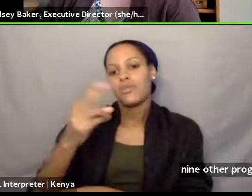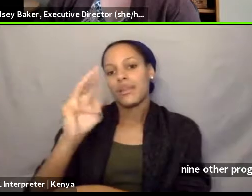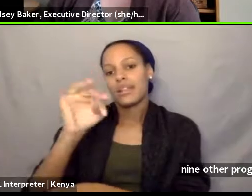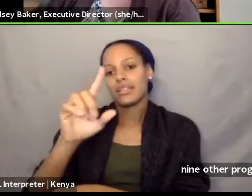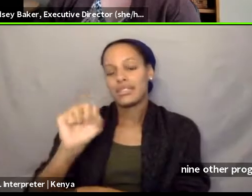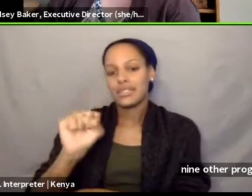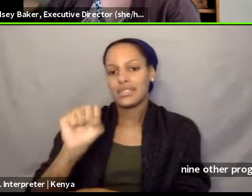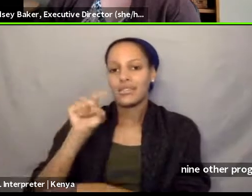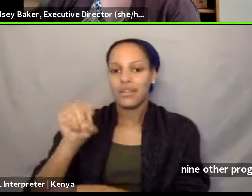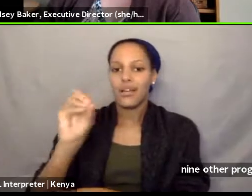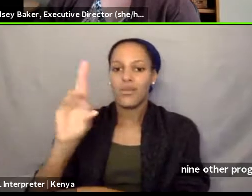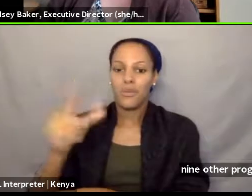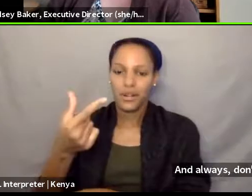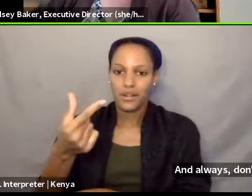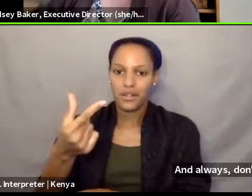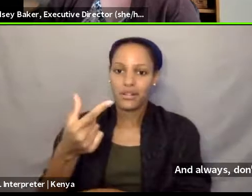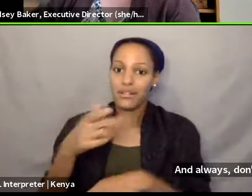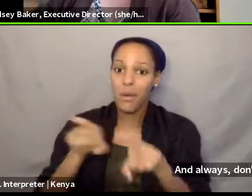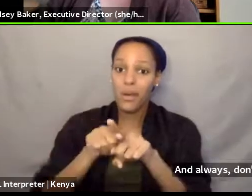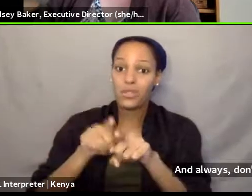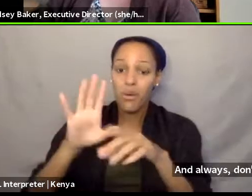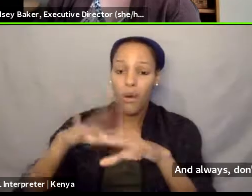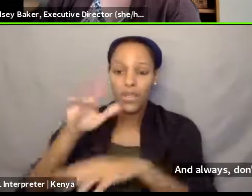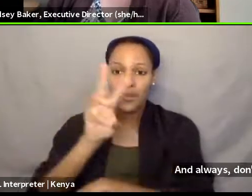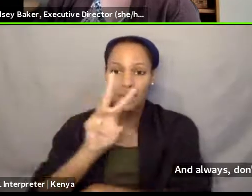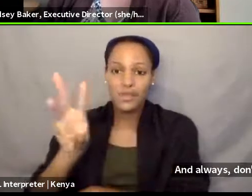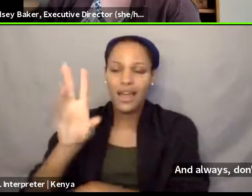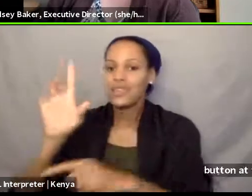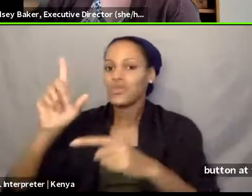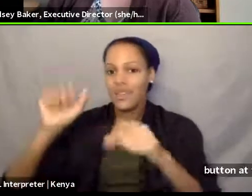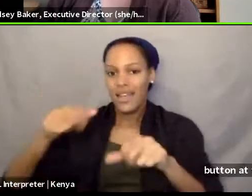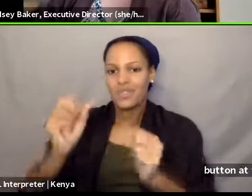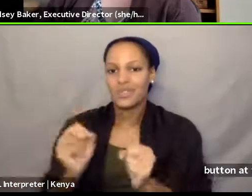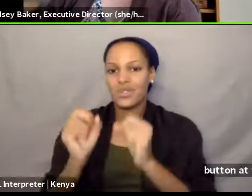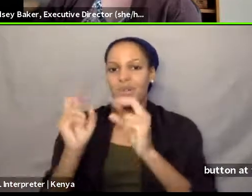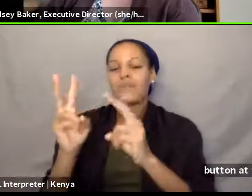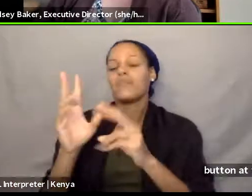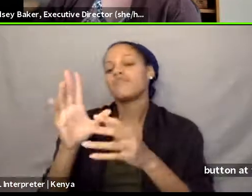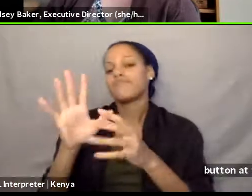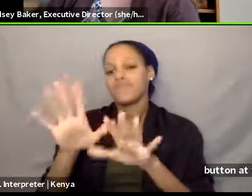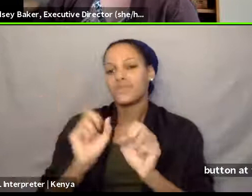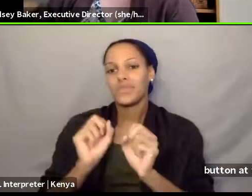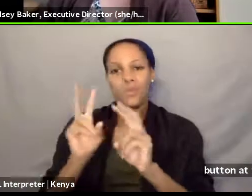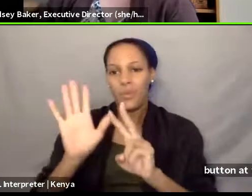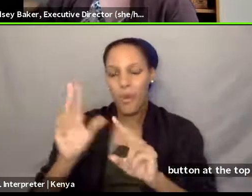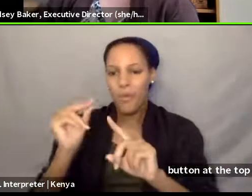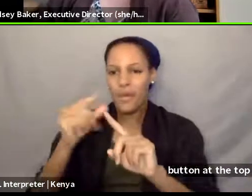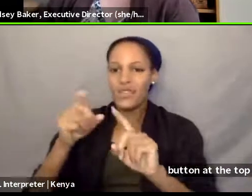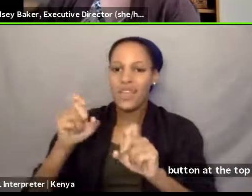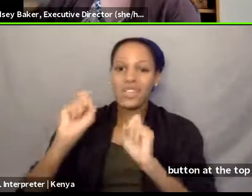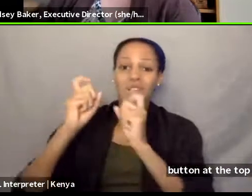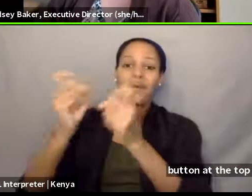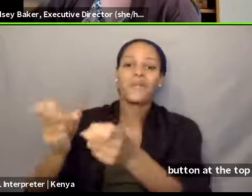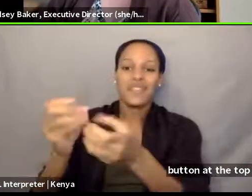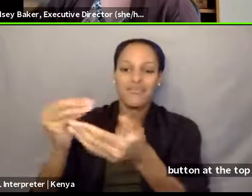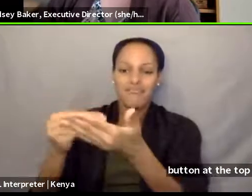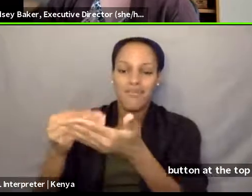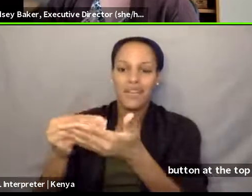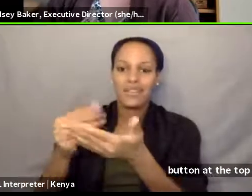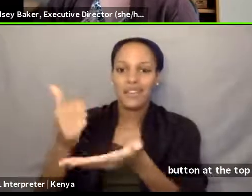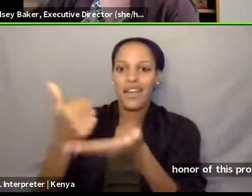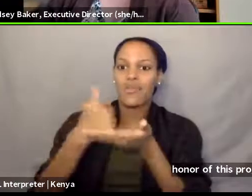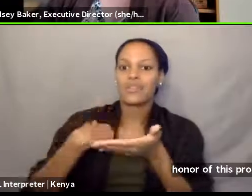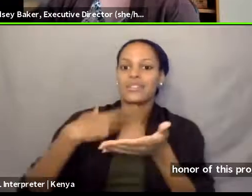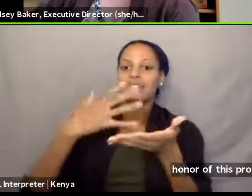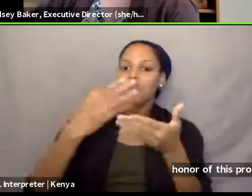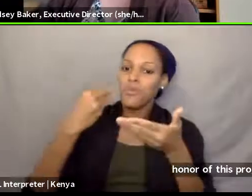click on the donate button at the top of our website and make a donation in honor of this program and our other programs. We are